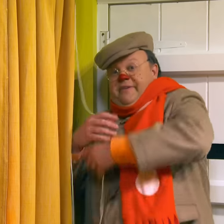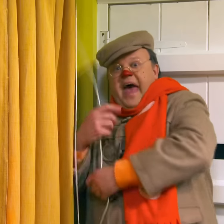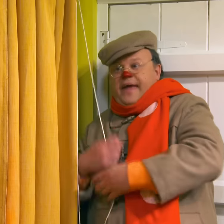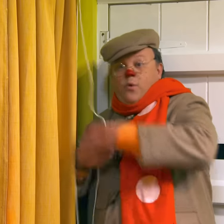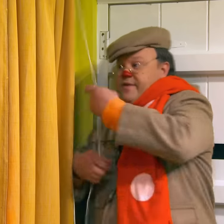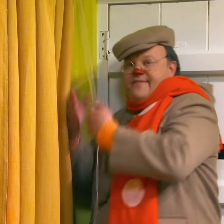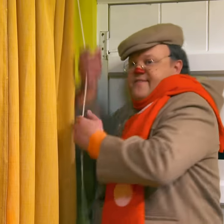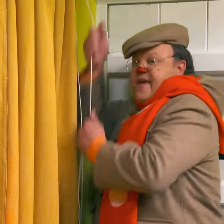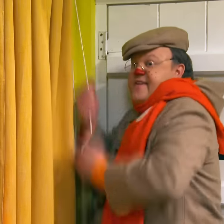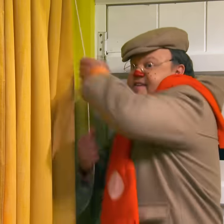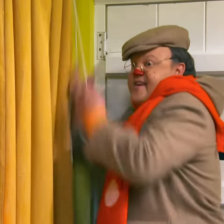Yeah.